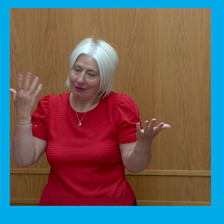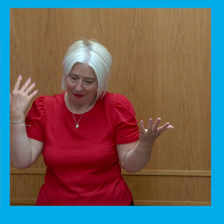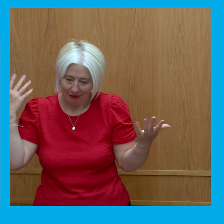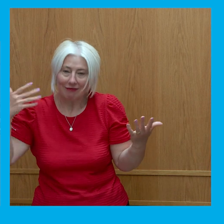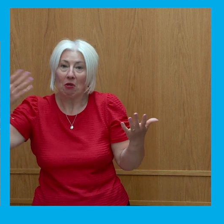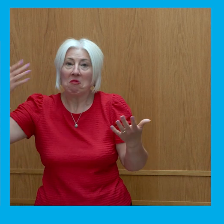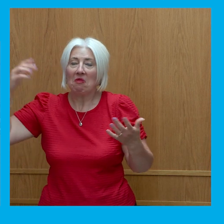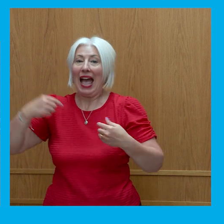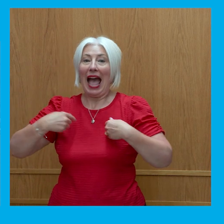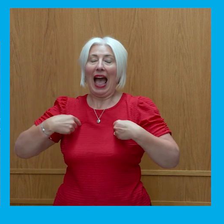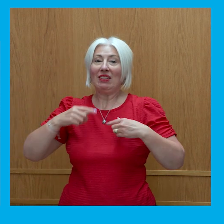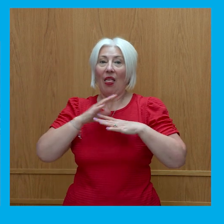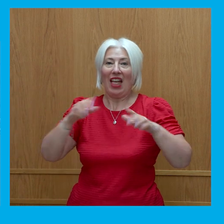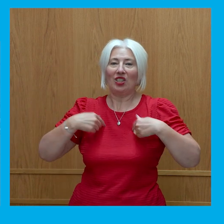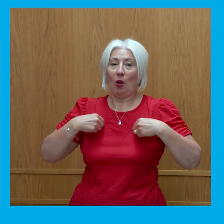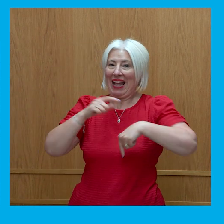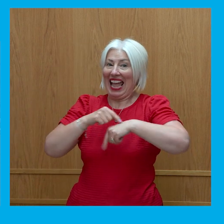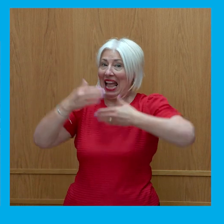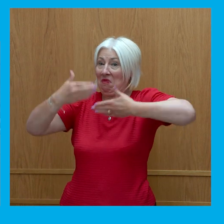a good historian I'd have to say that's not my period.